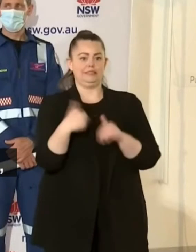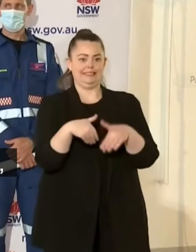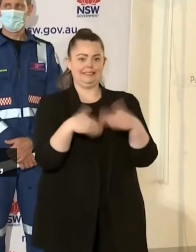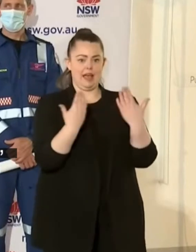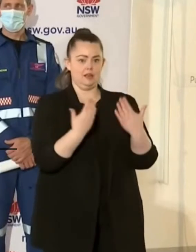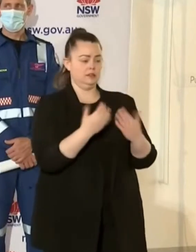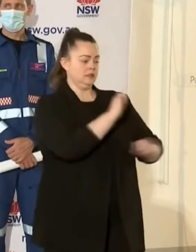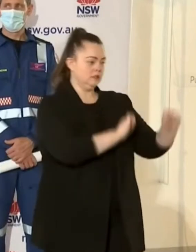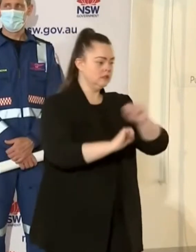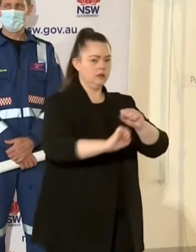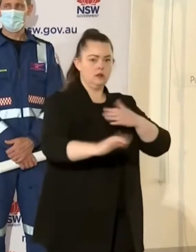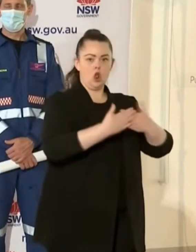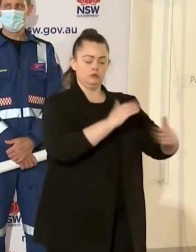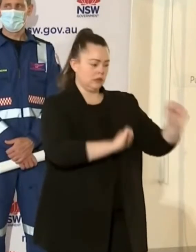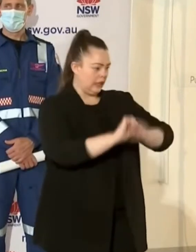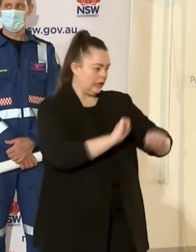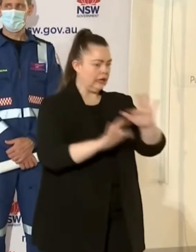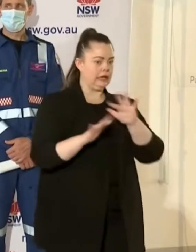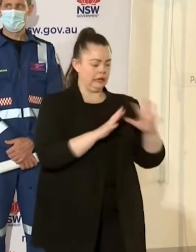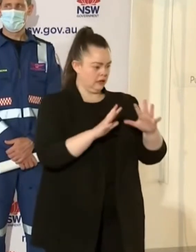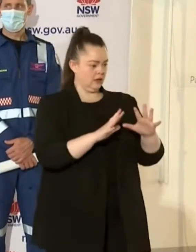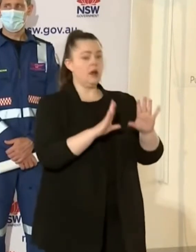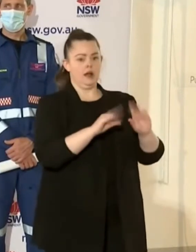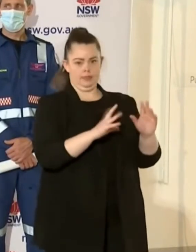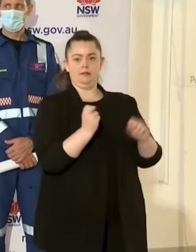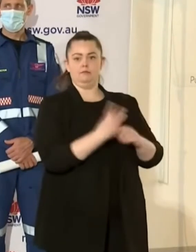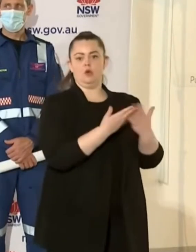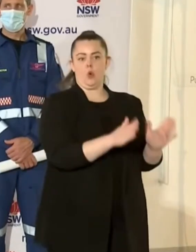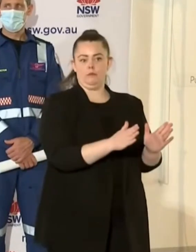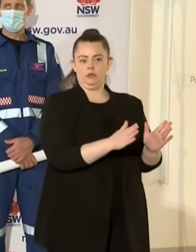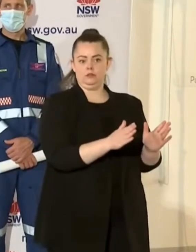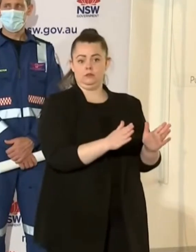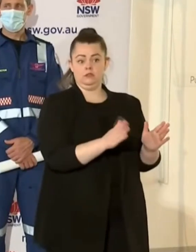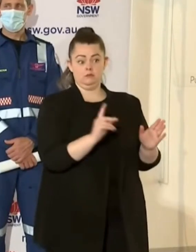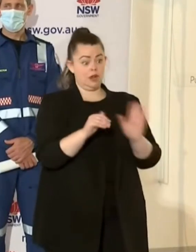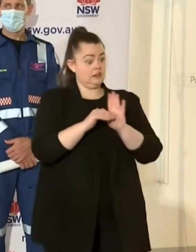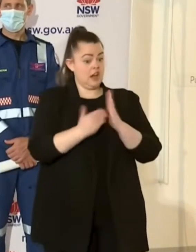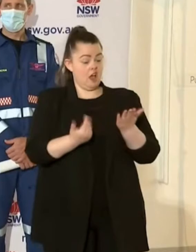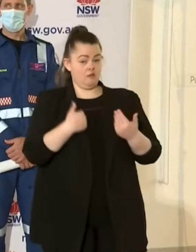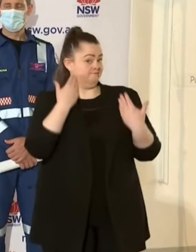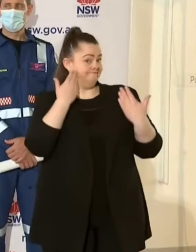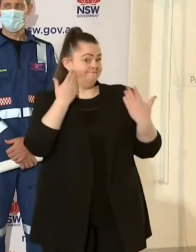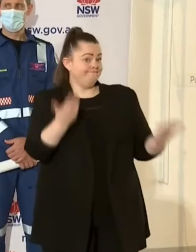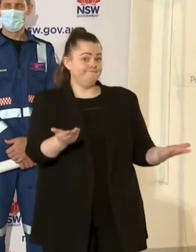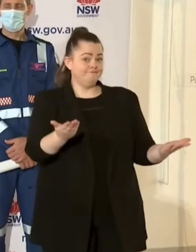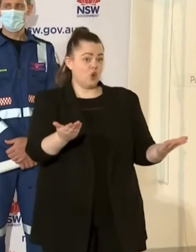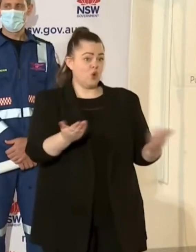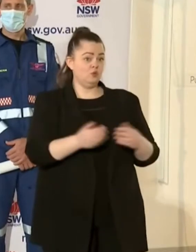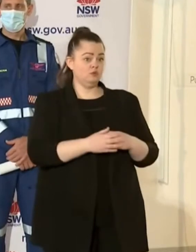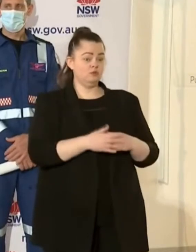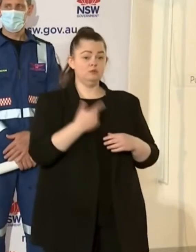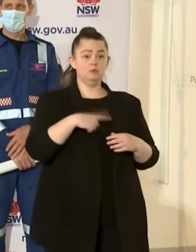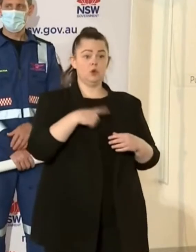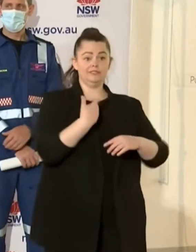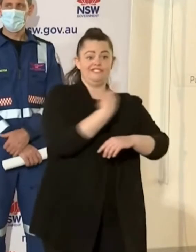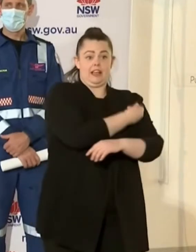we get more people vaccinated. And if we could just get the time to do that and sit down with all the teams, I think we'll find that we